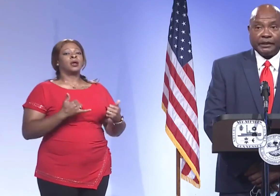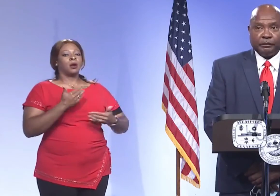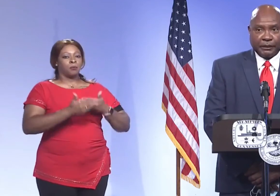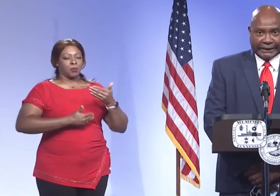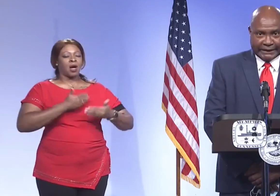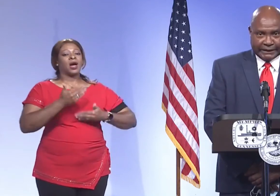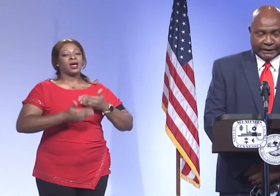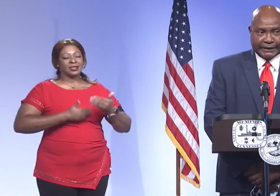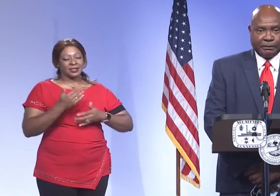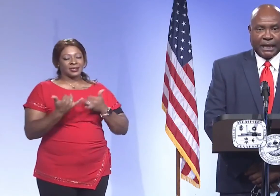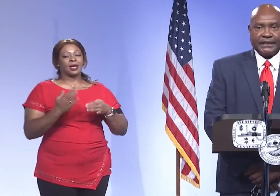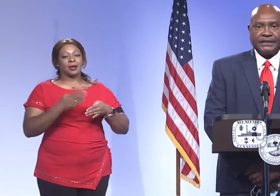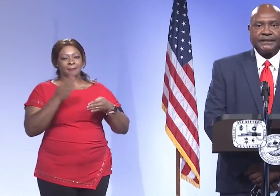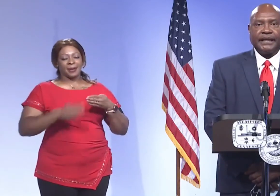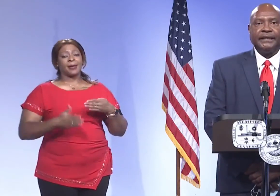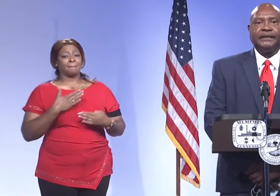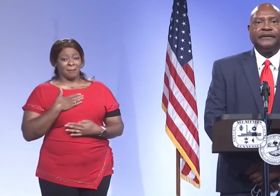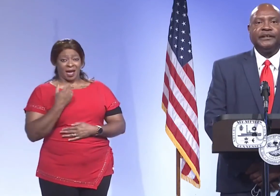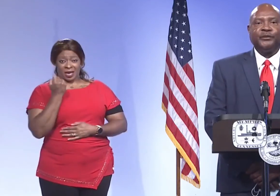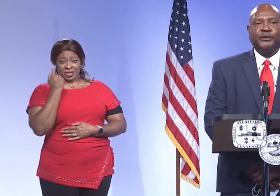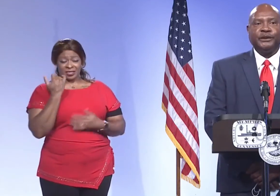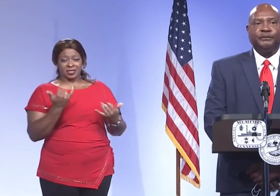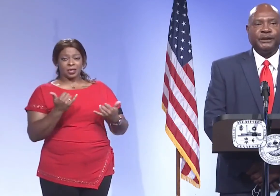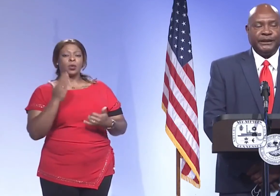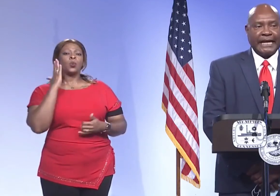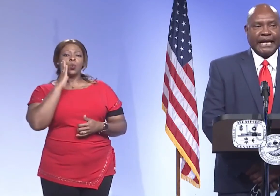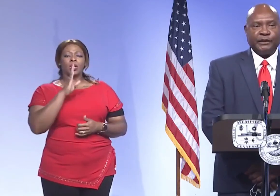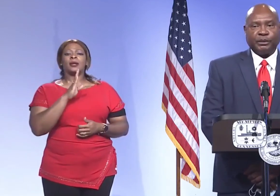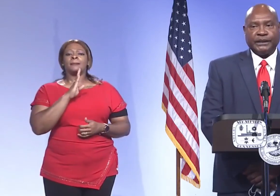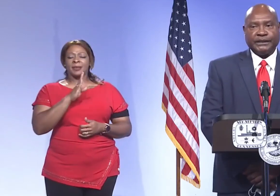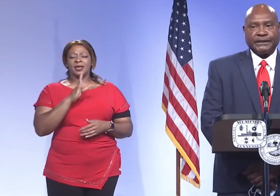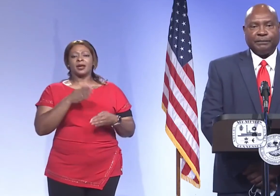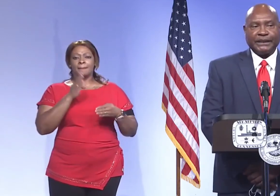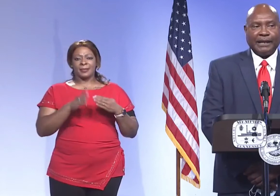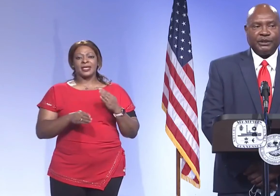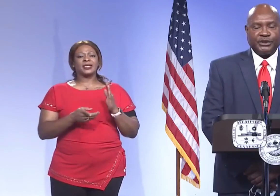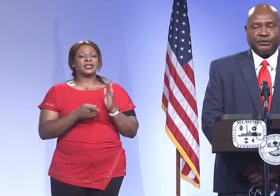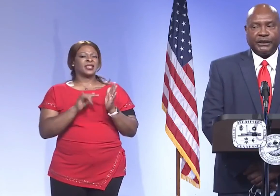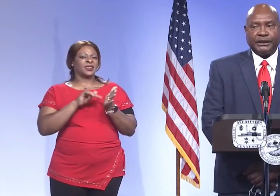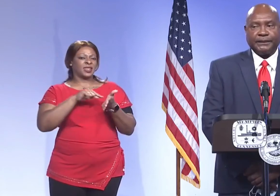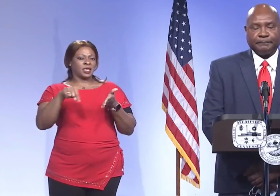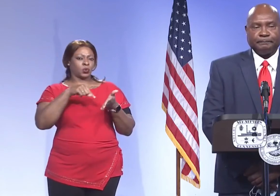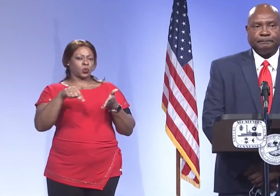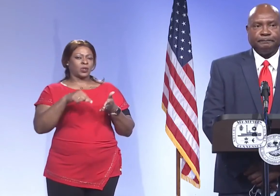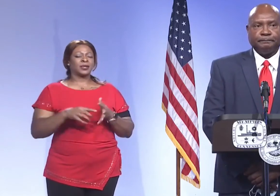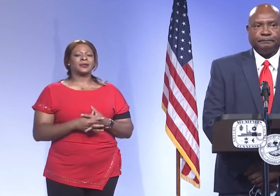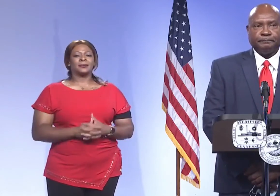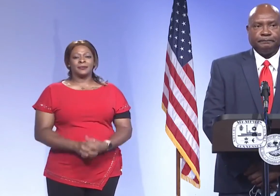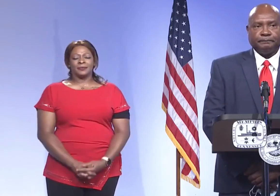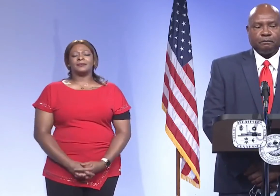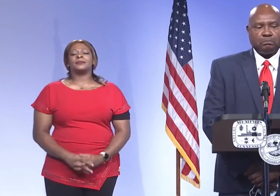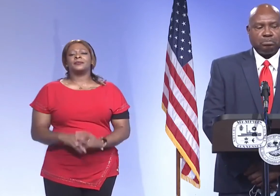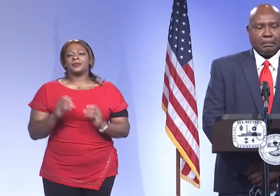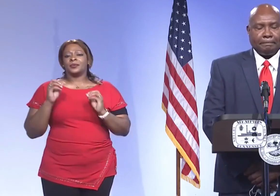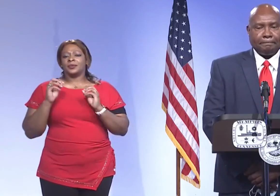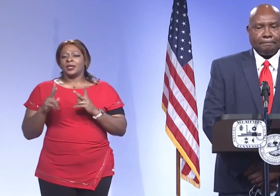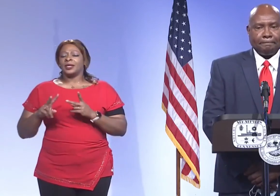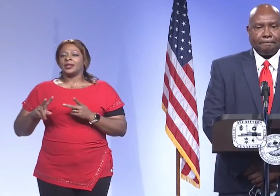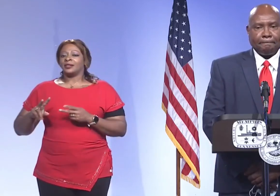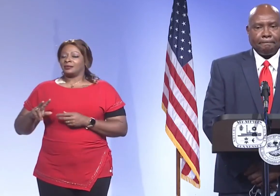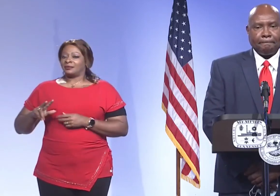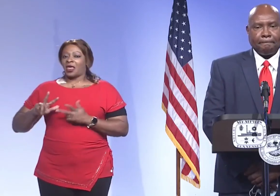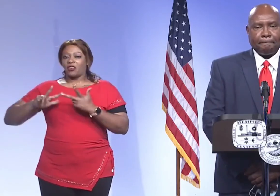being completed, and it's my understanding that it will be completed sometime this week. Okay, and then my other